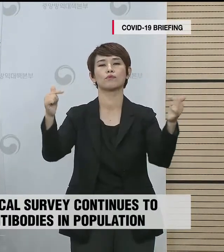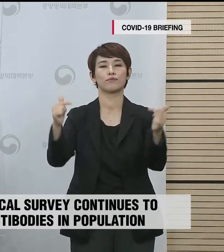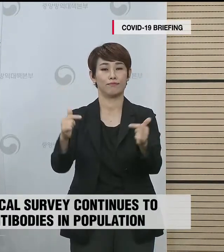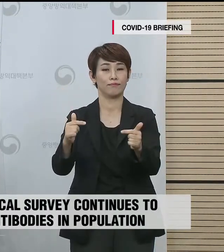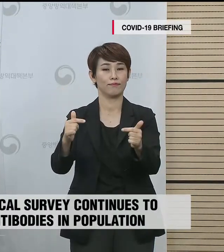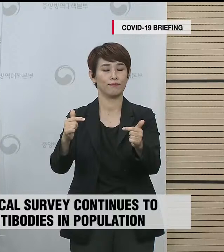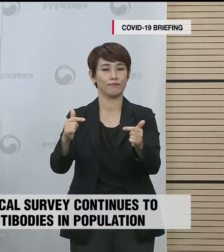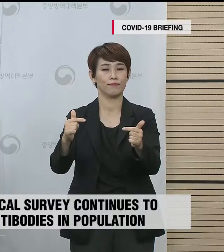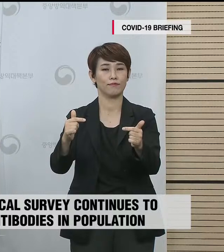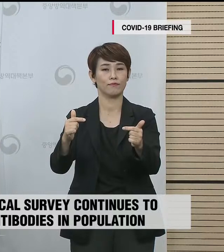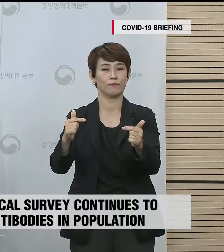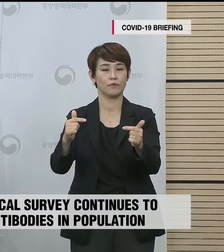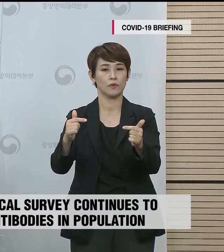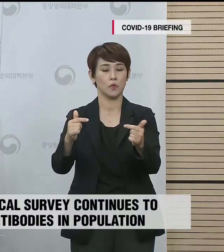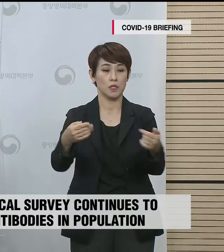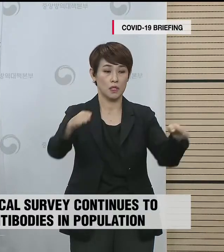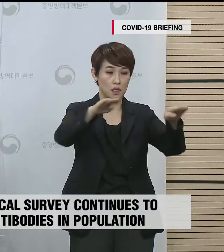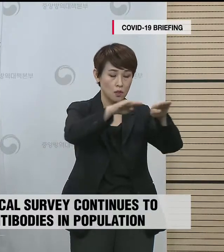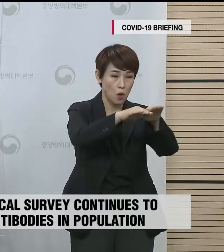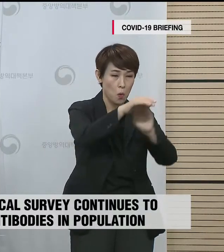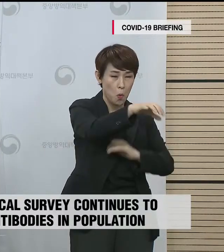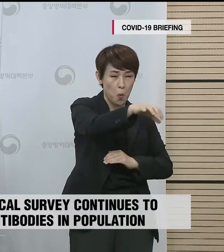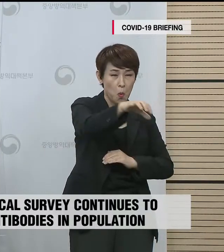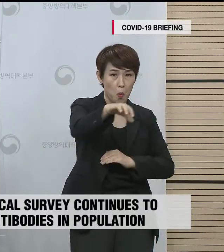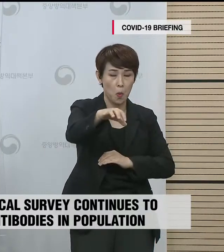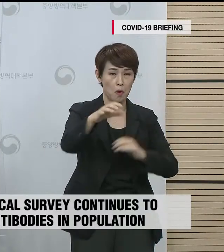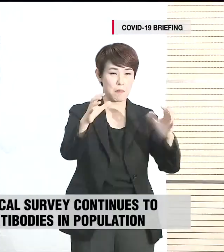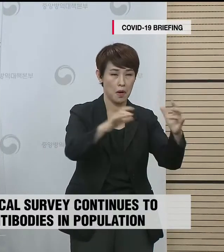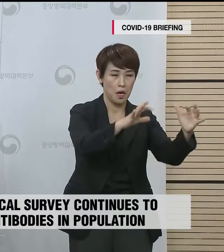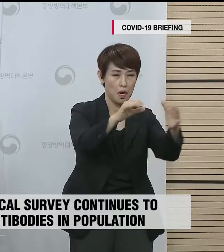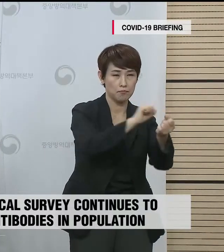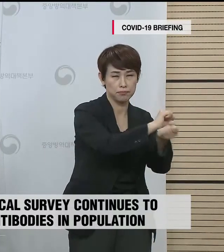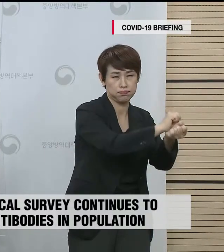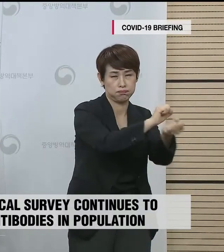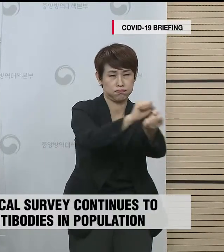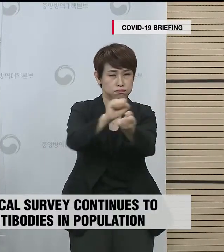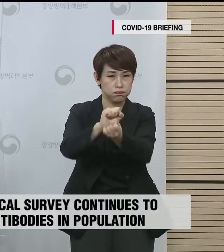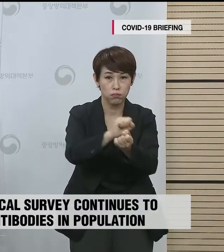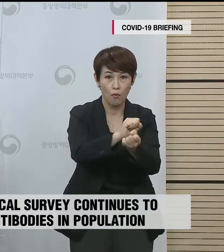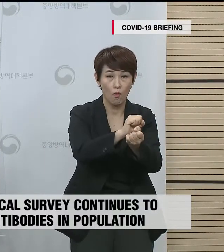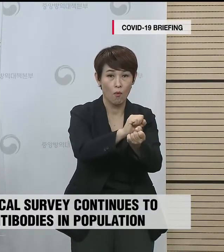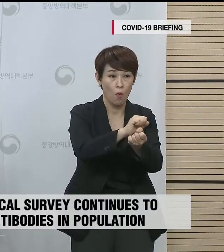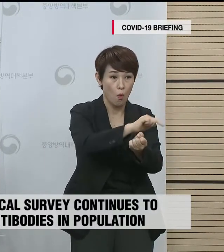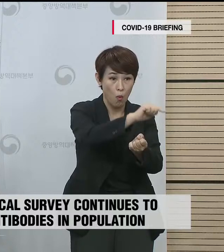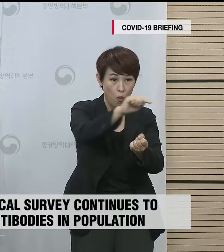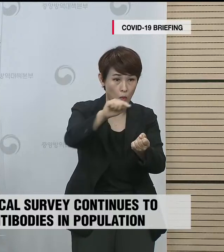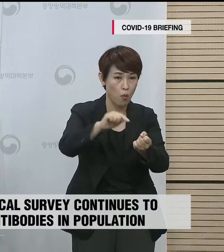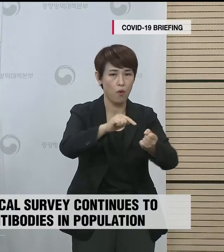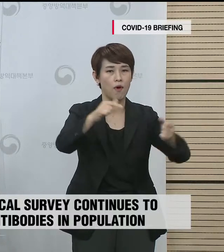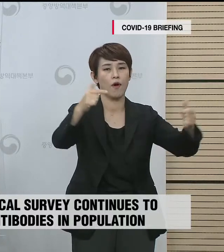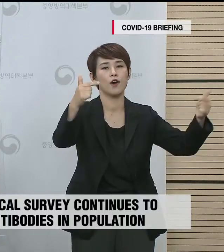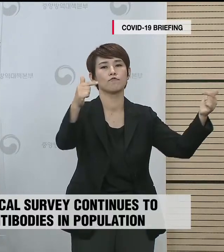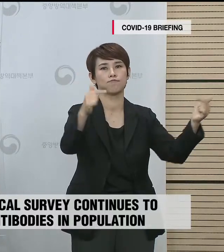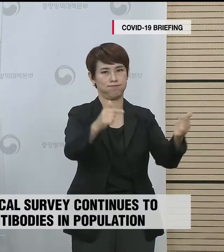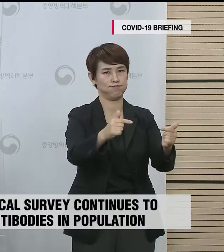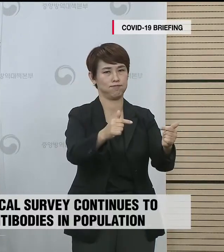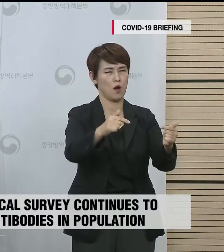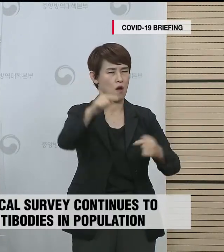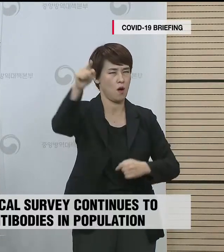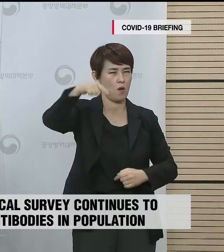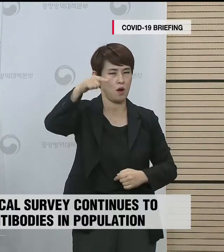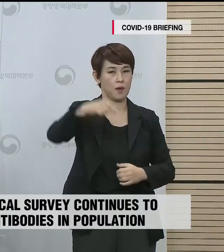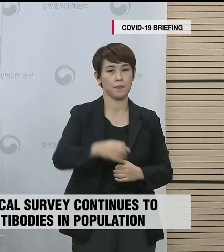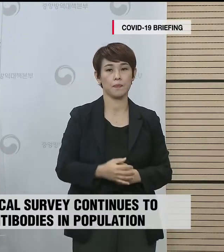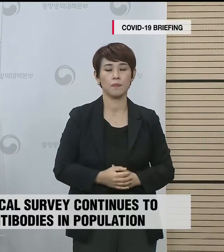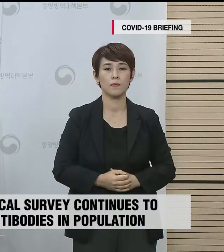significantly reduce the number of fatalities as well as critically ill patients. And we could also significantly reduce the frequency and